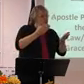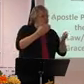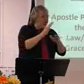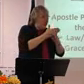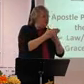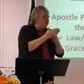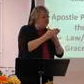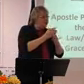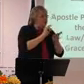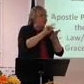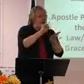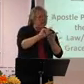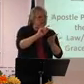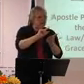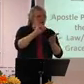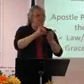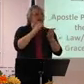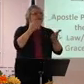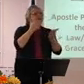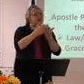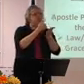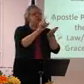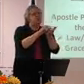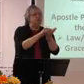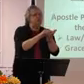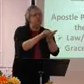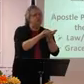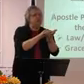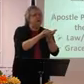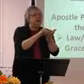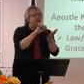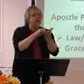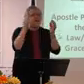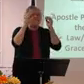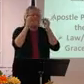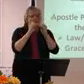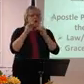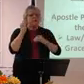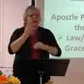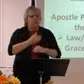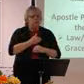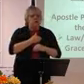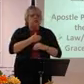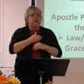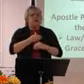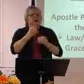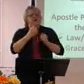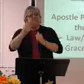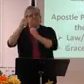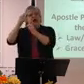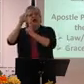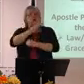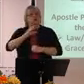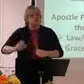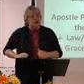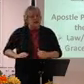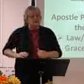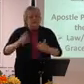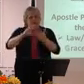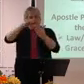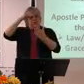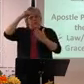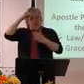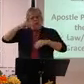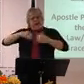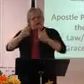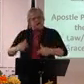share what's called the gospel. That's the good news. That the more that we follow Christ, learn